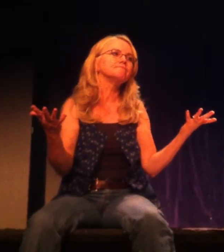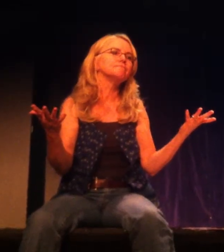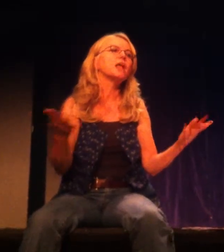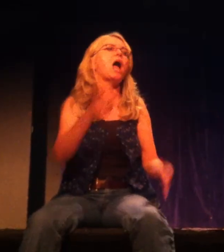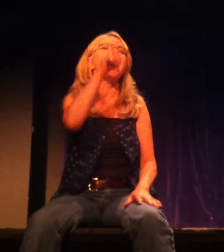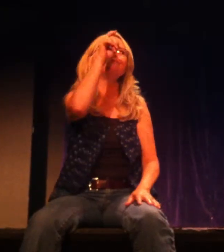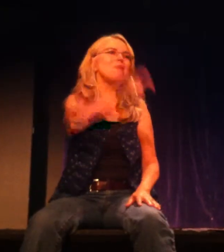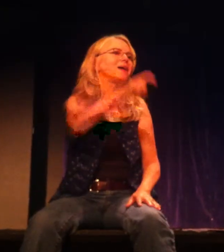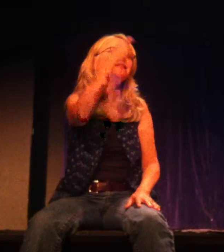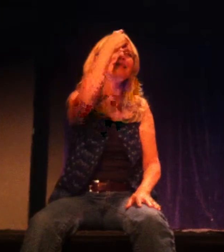entire class.